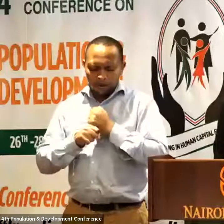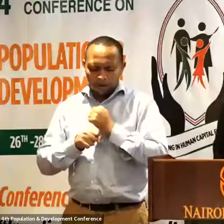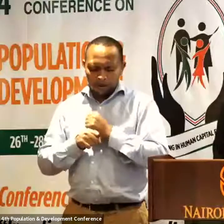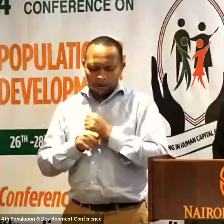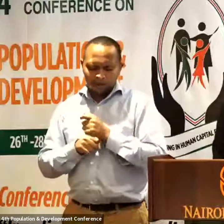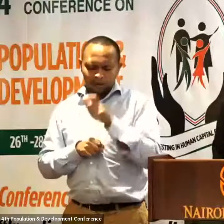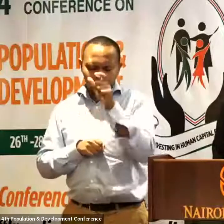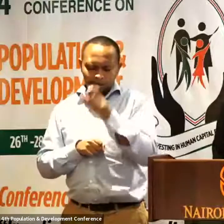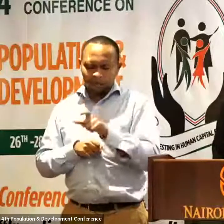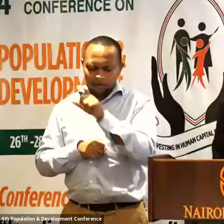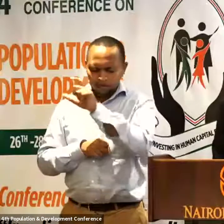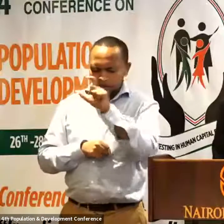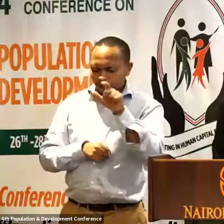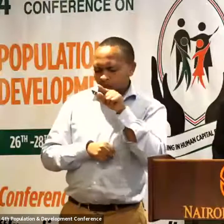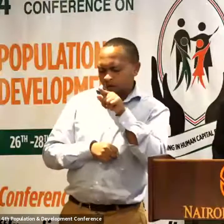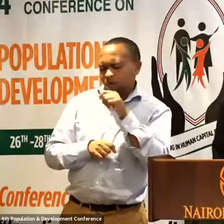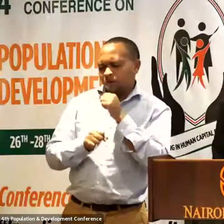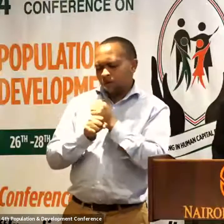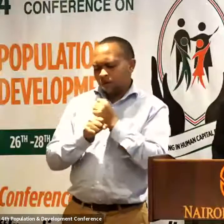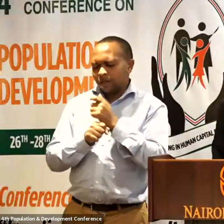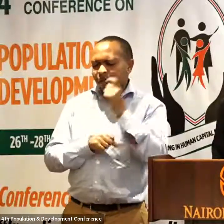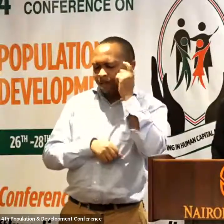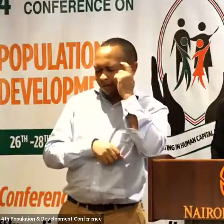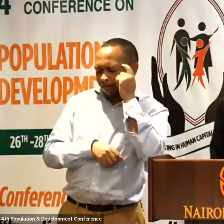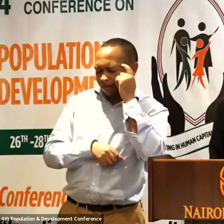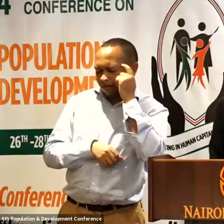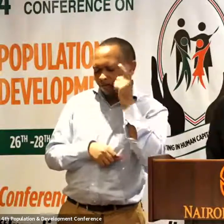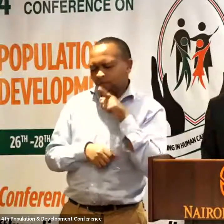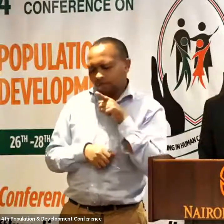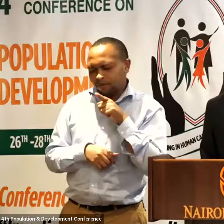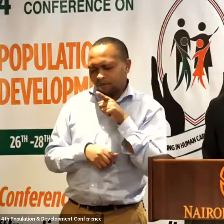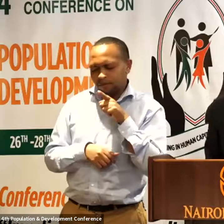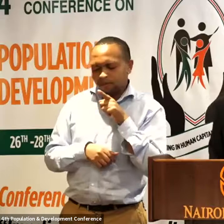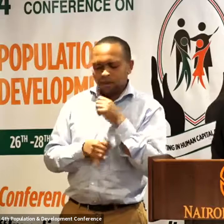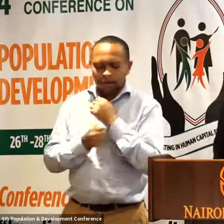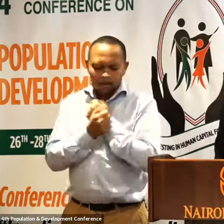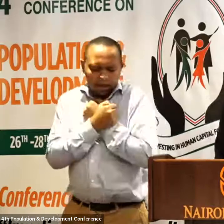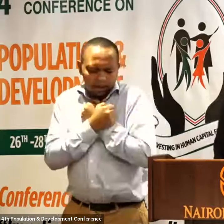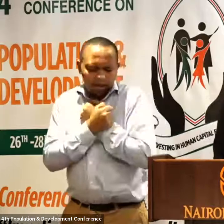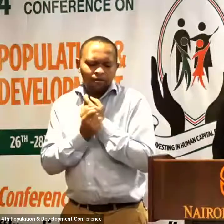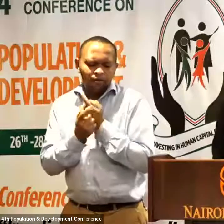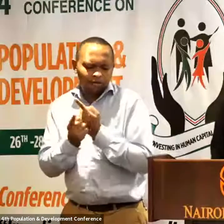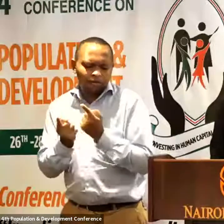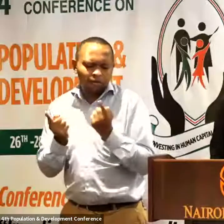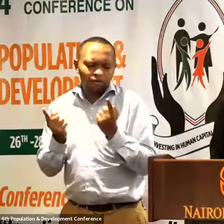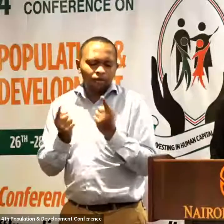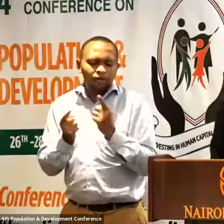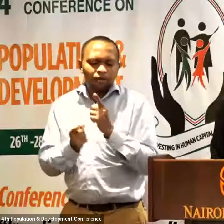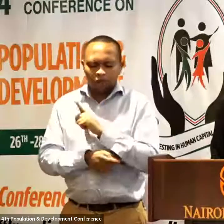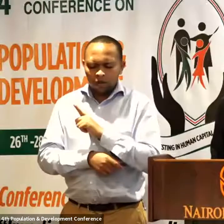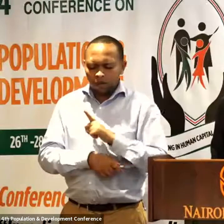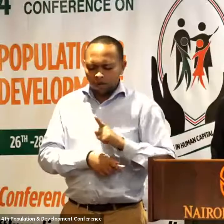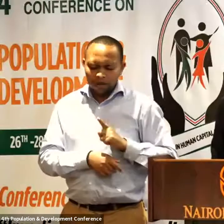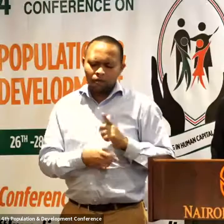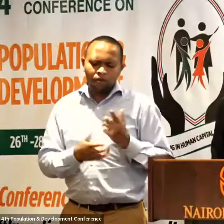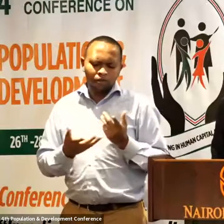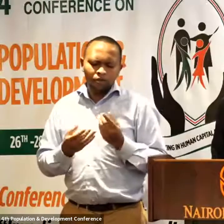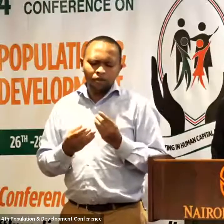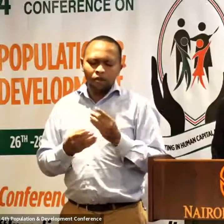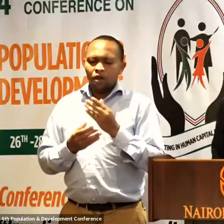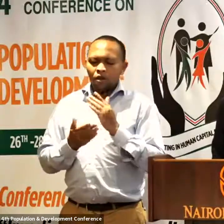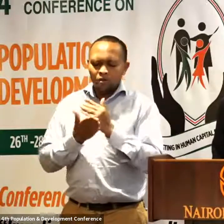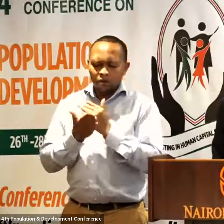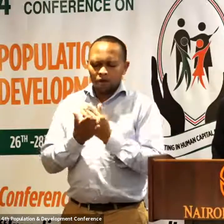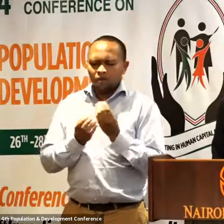cross not going vain, but each and every time remind us of the love you have for us. For this, Lord, we commit the rest of the